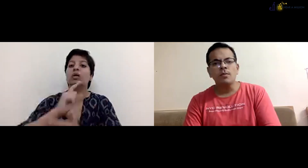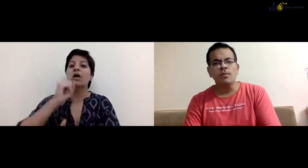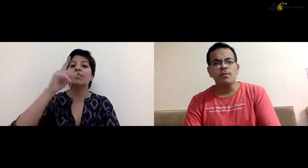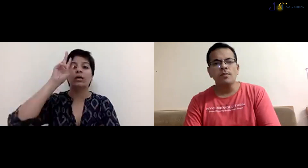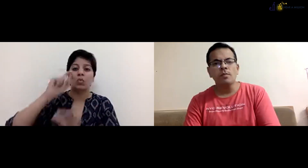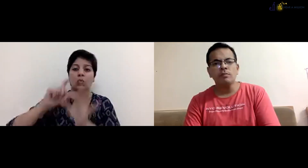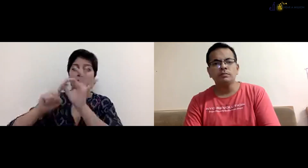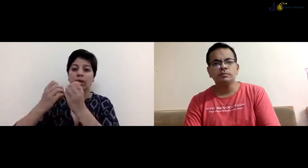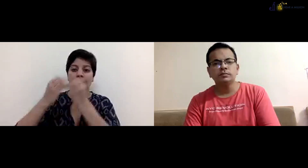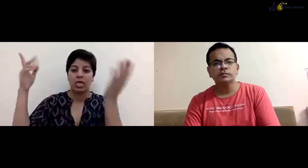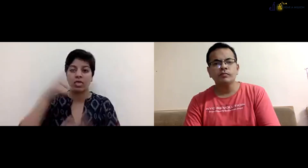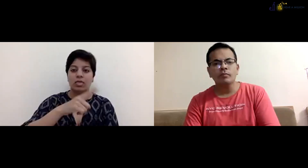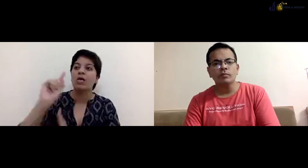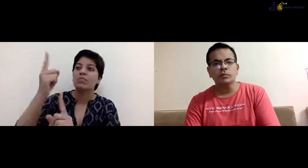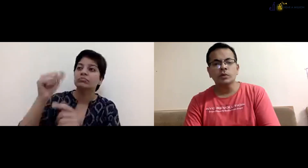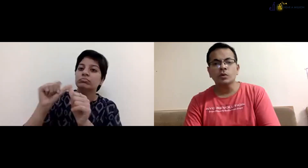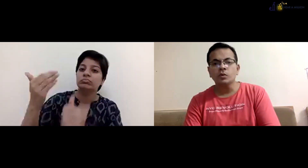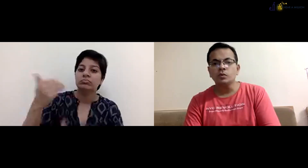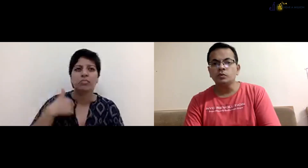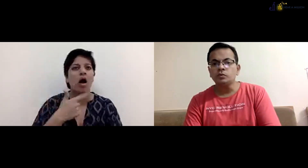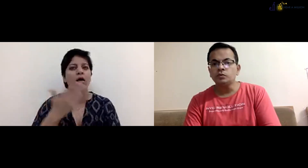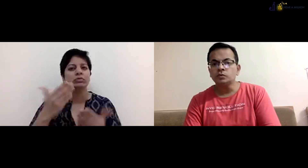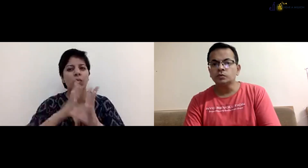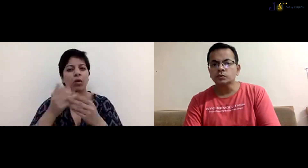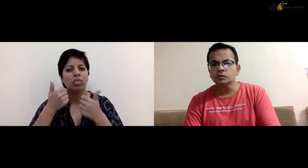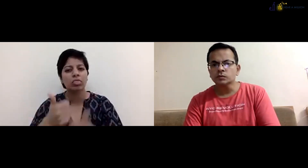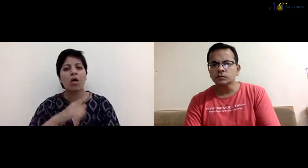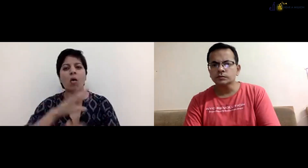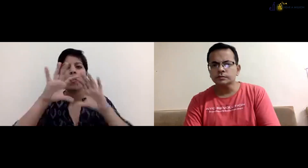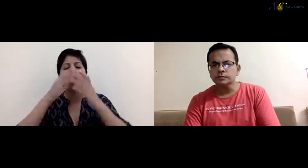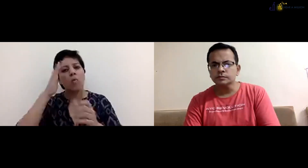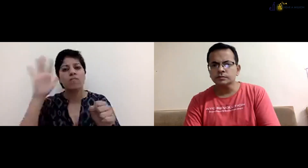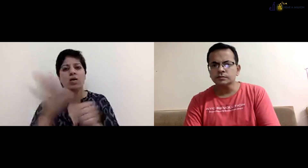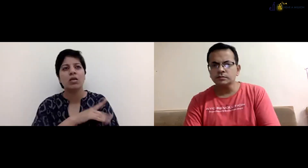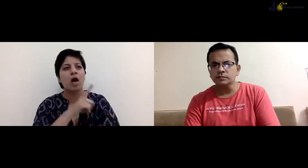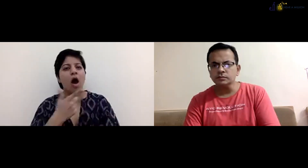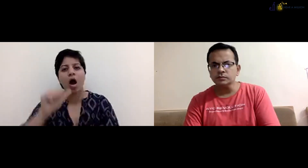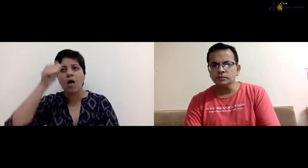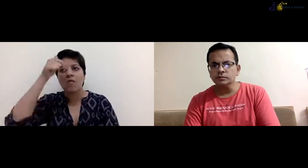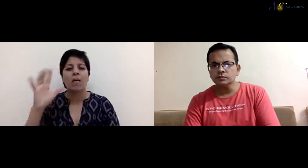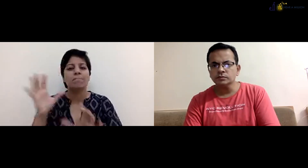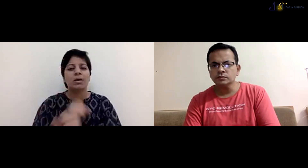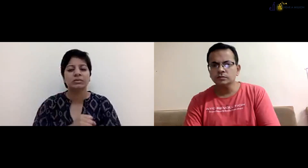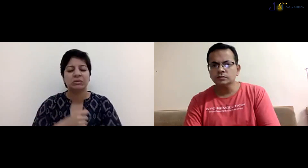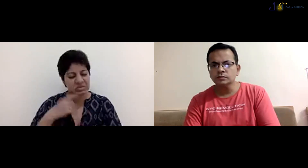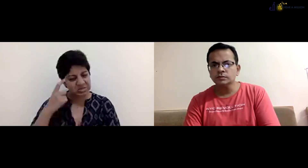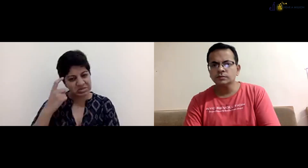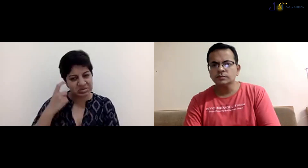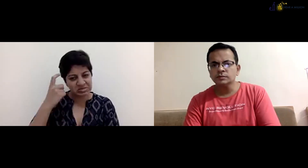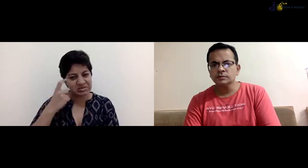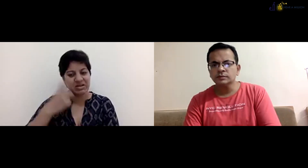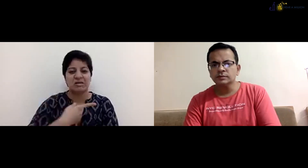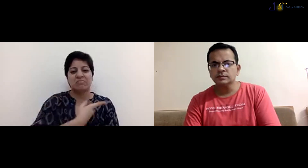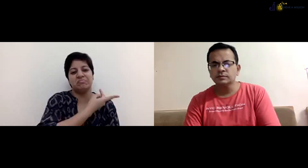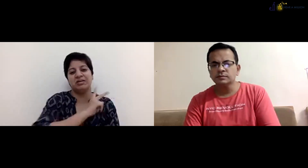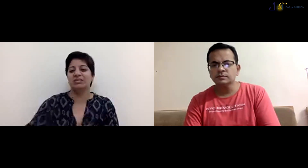time, Usher syndrome people, they would ask us first. So they know completely about us,